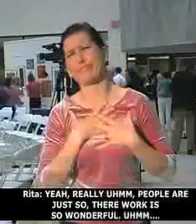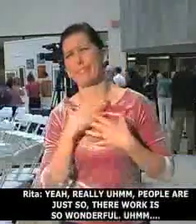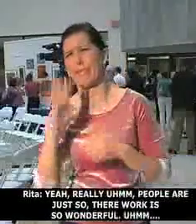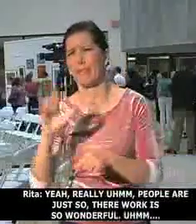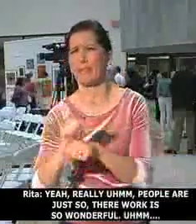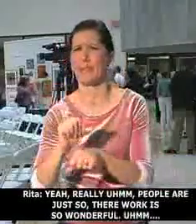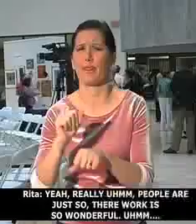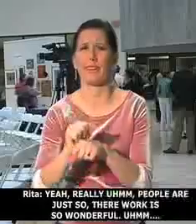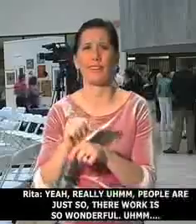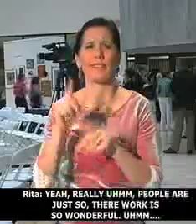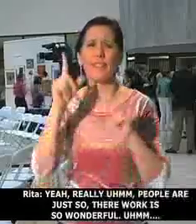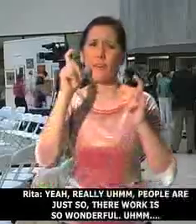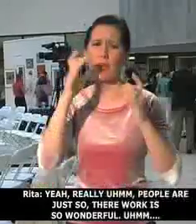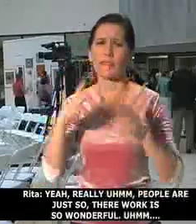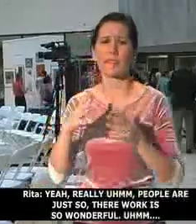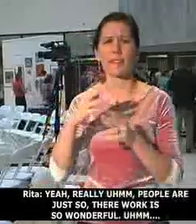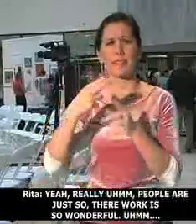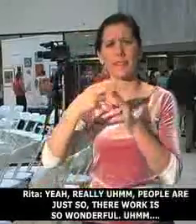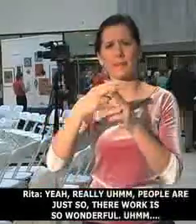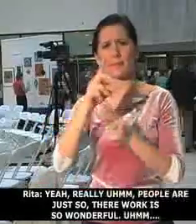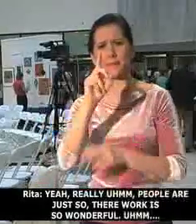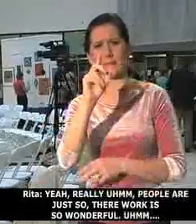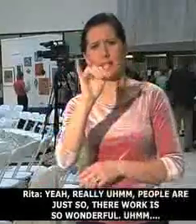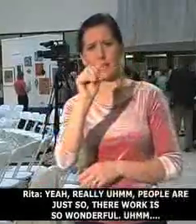people are just their work is so wonderful.